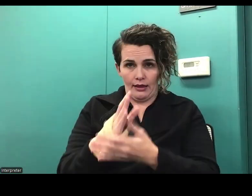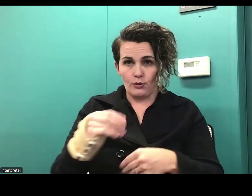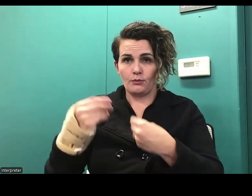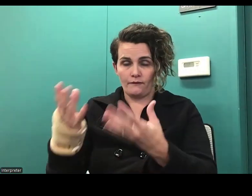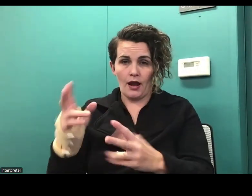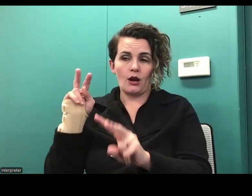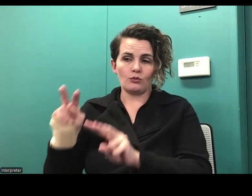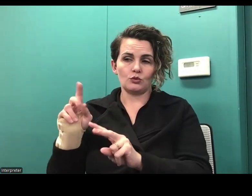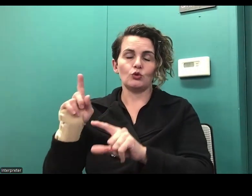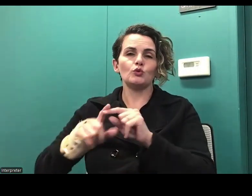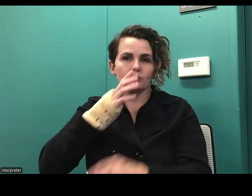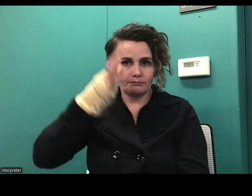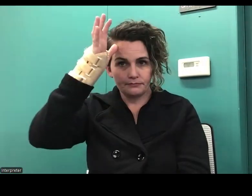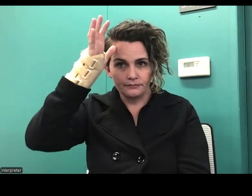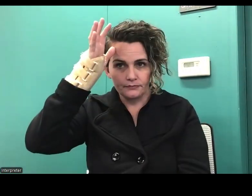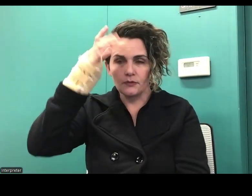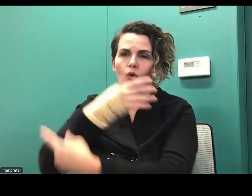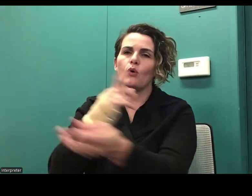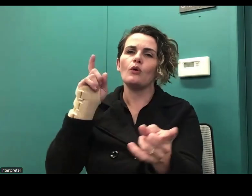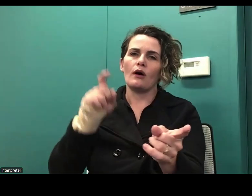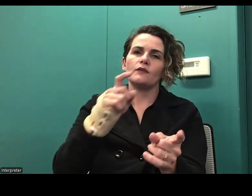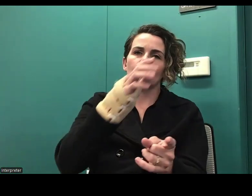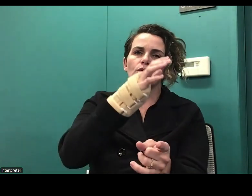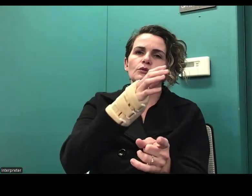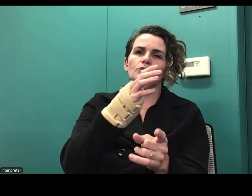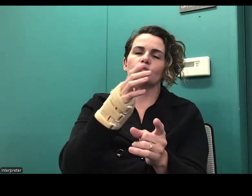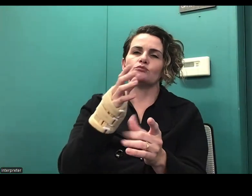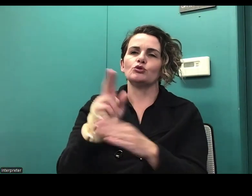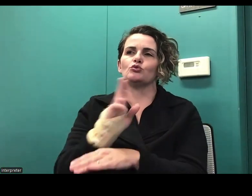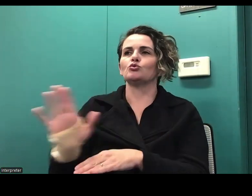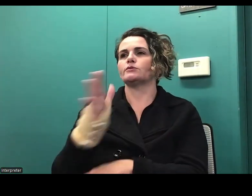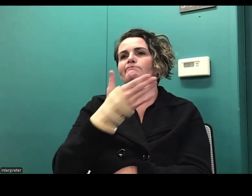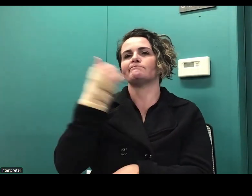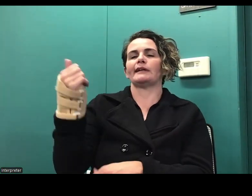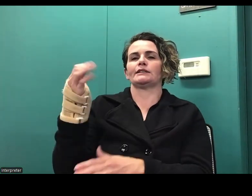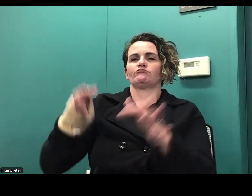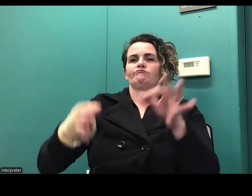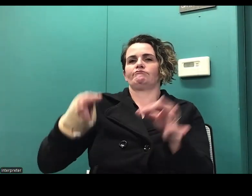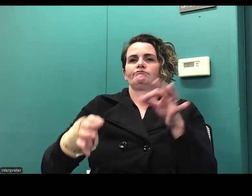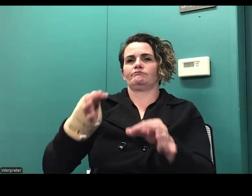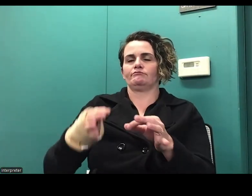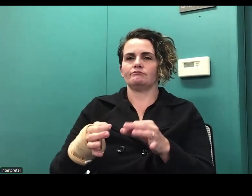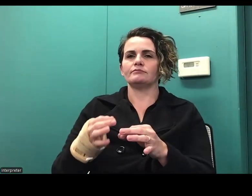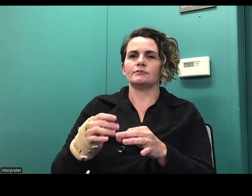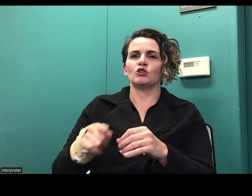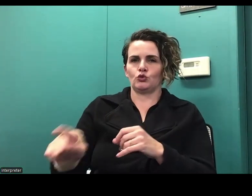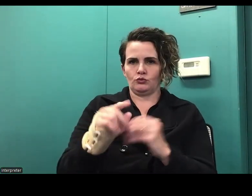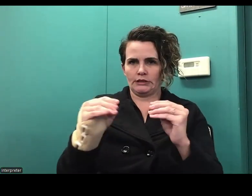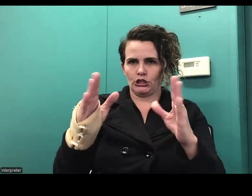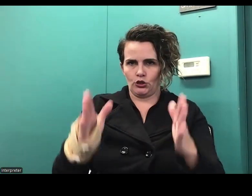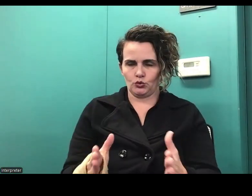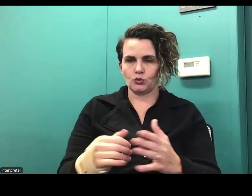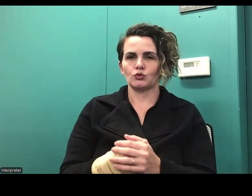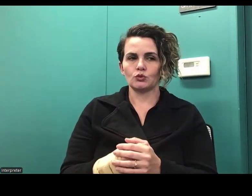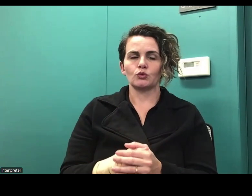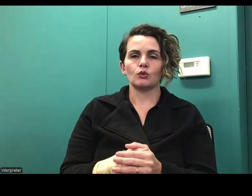of like you have to use your best judgment as educators. Now, this is something that came up in one of your questions,